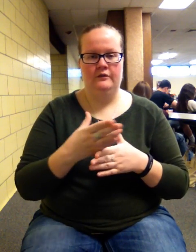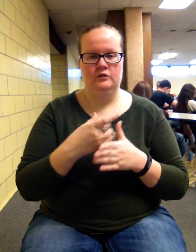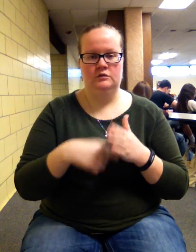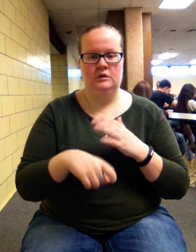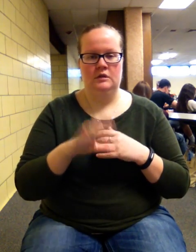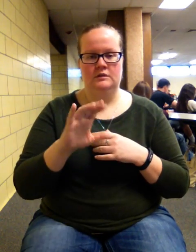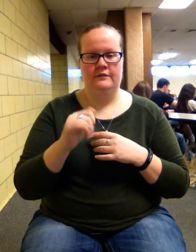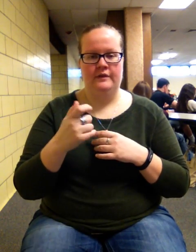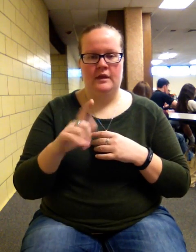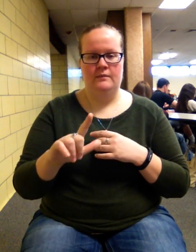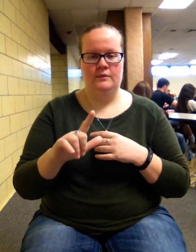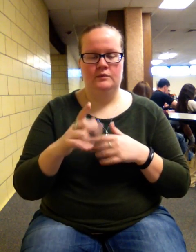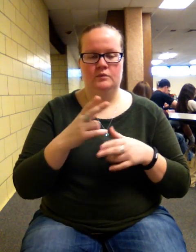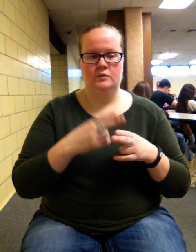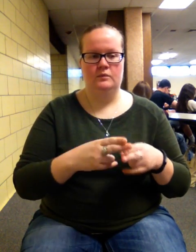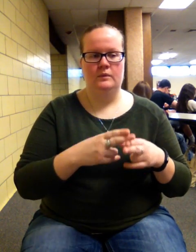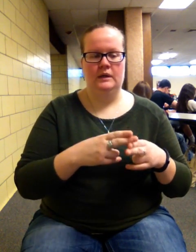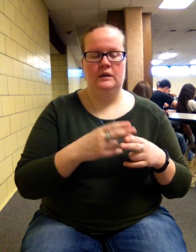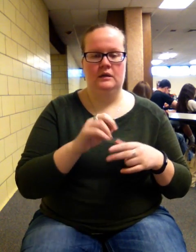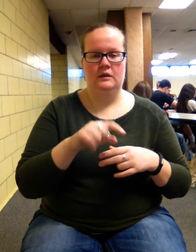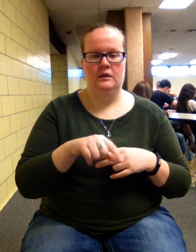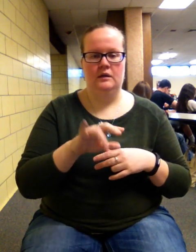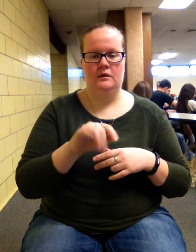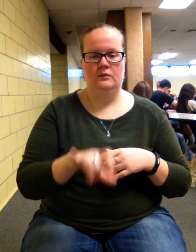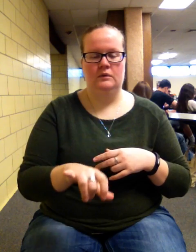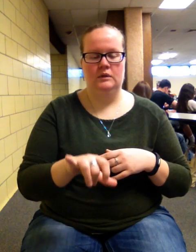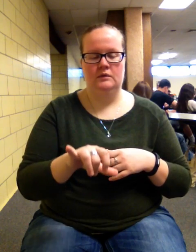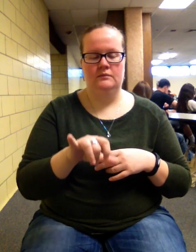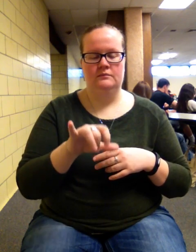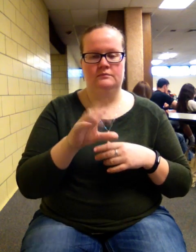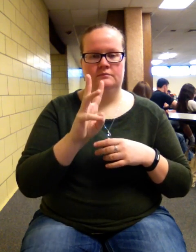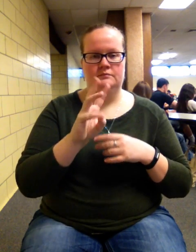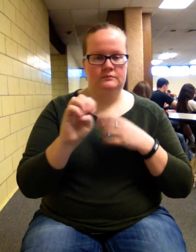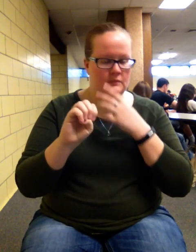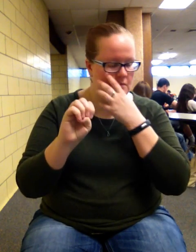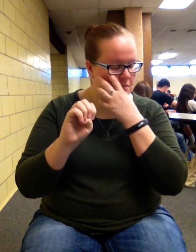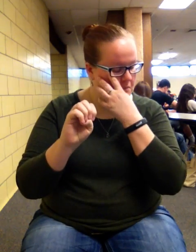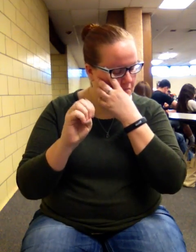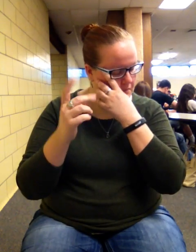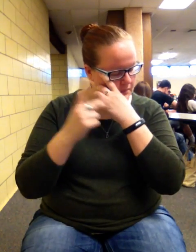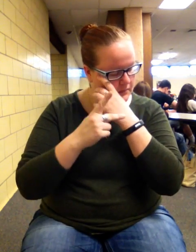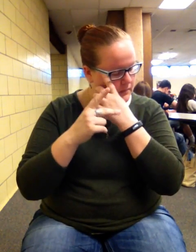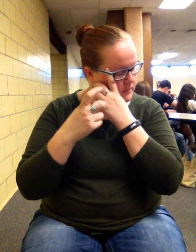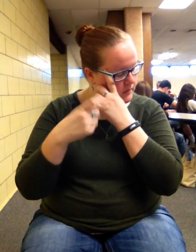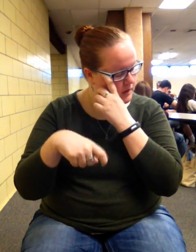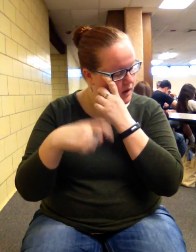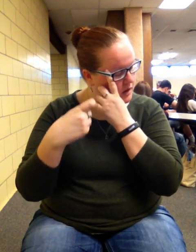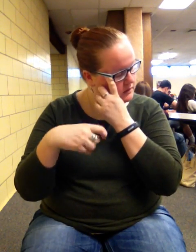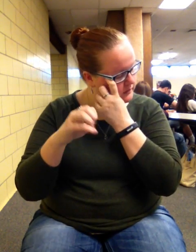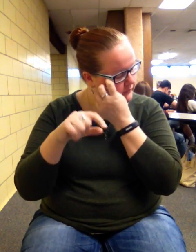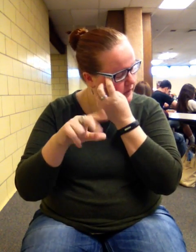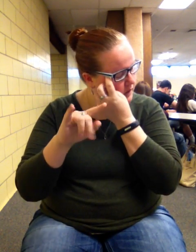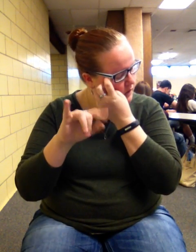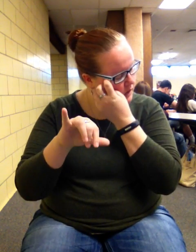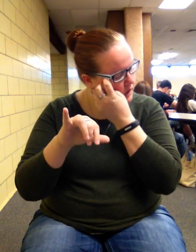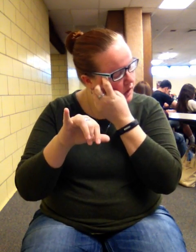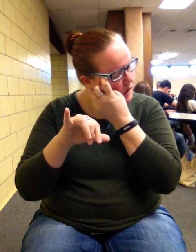equity with an E this time times cost of equity, weight of debt,